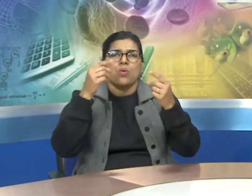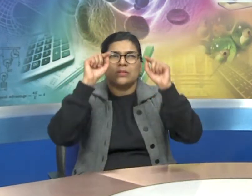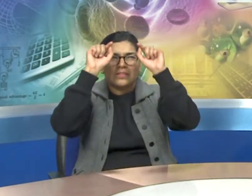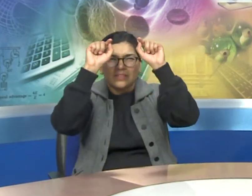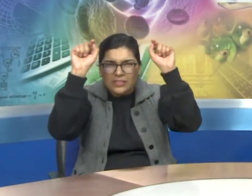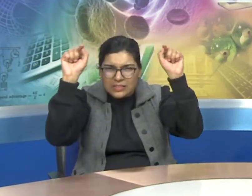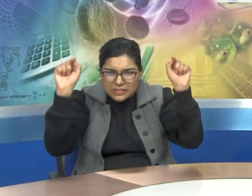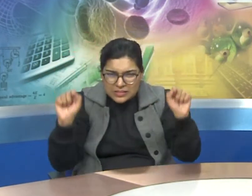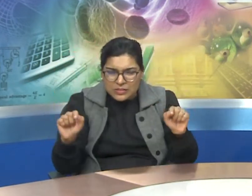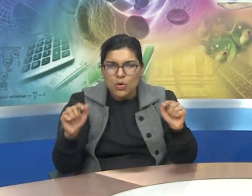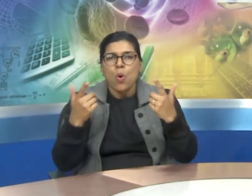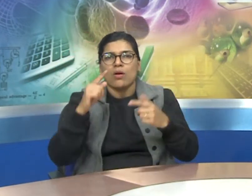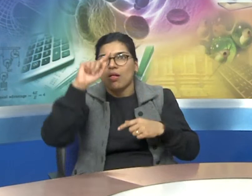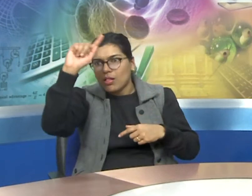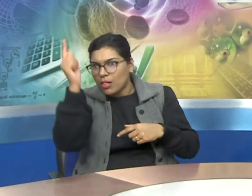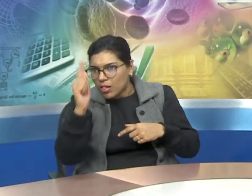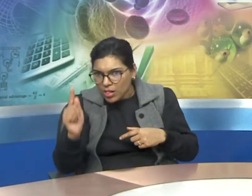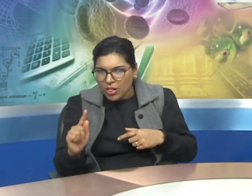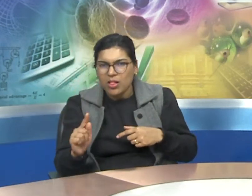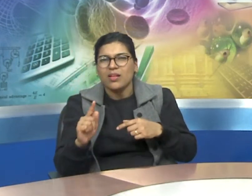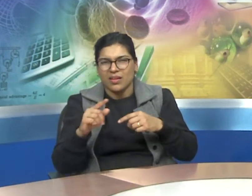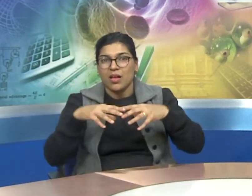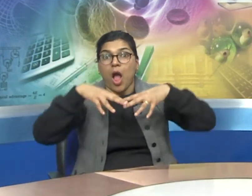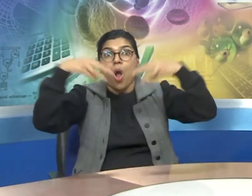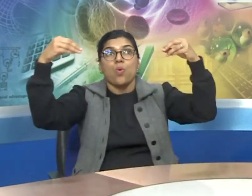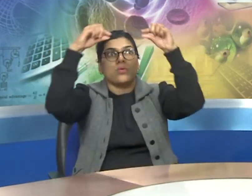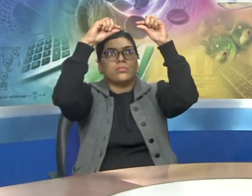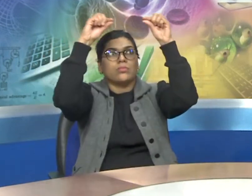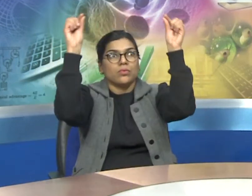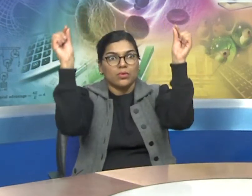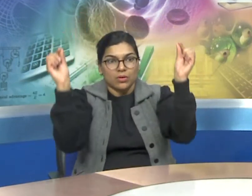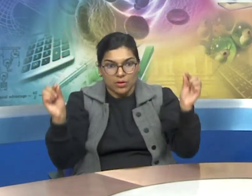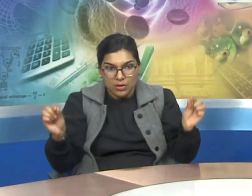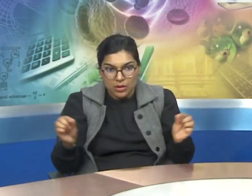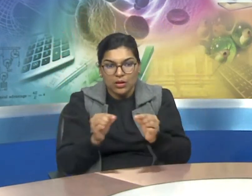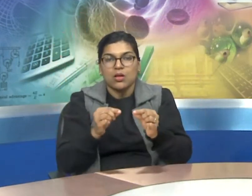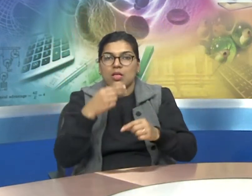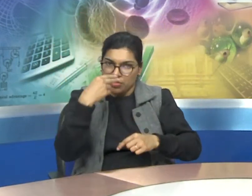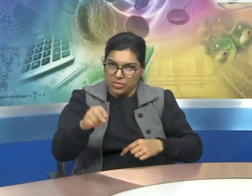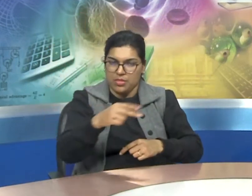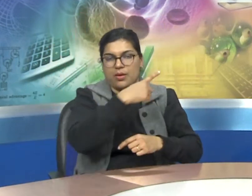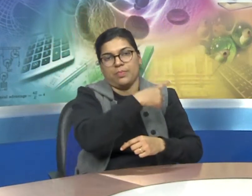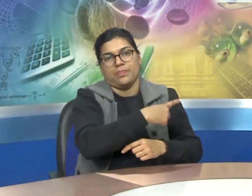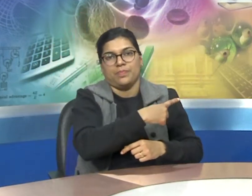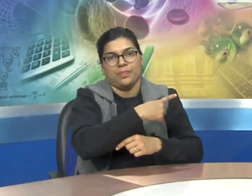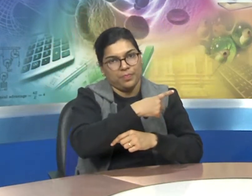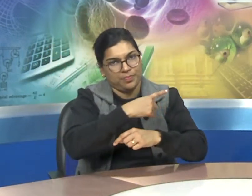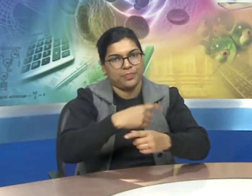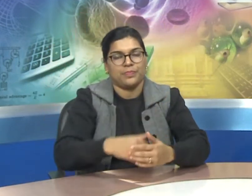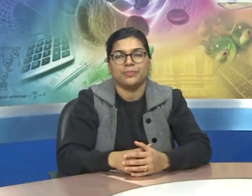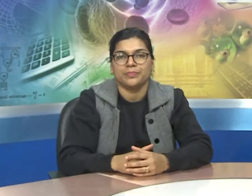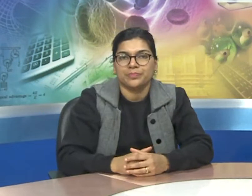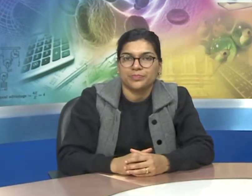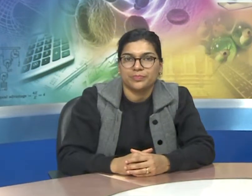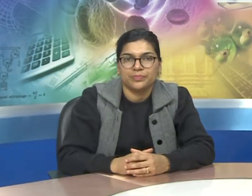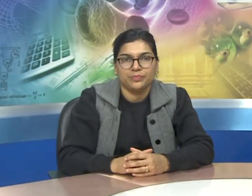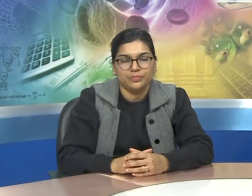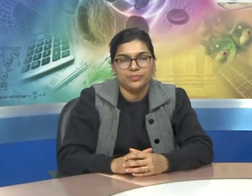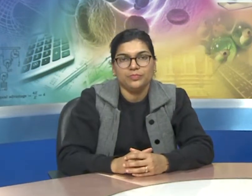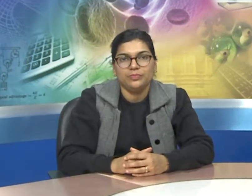Outline can be of any shape or size. It is just the outer boundary of the content.